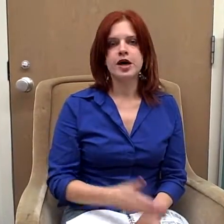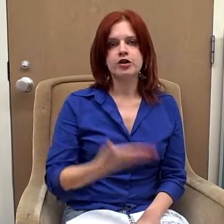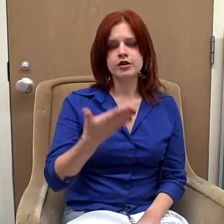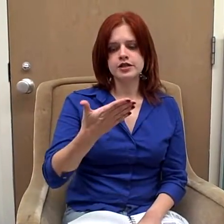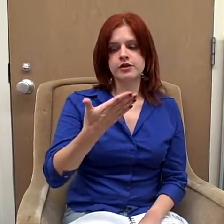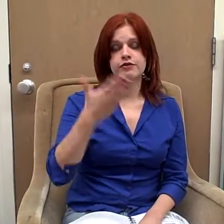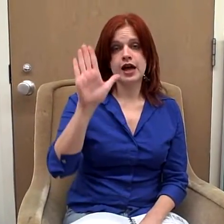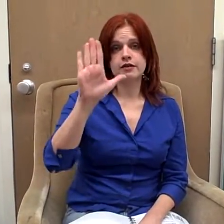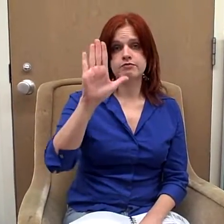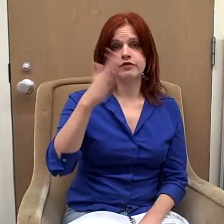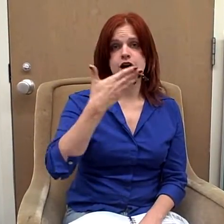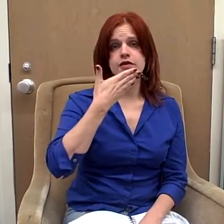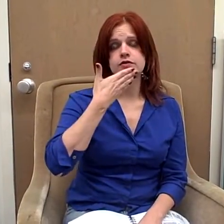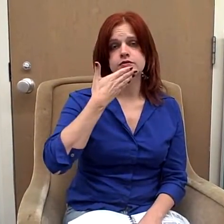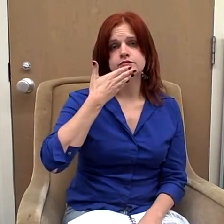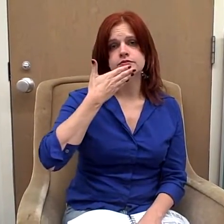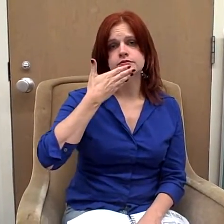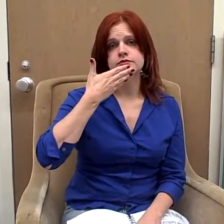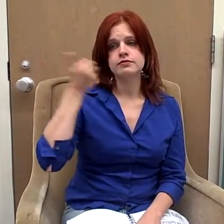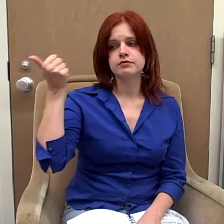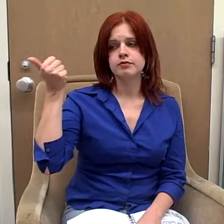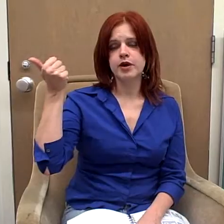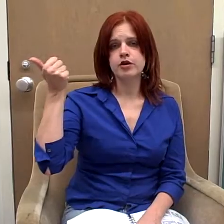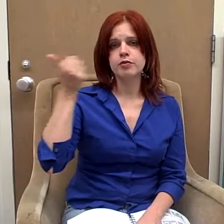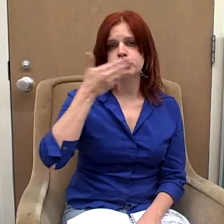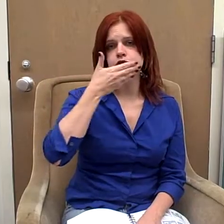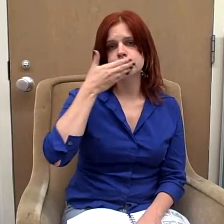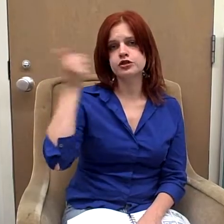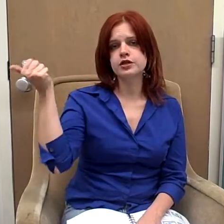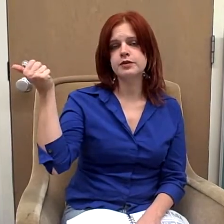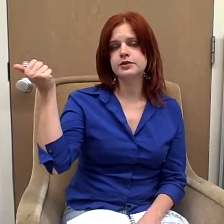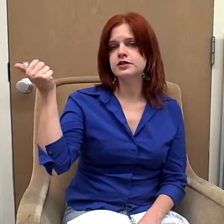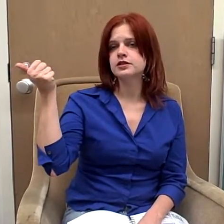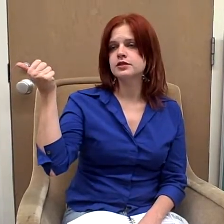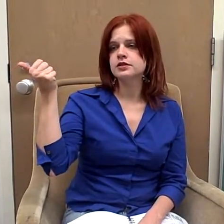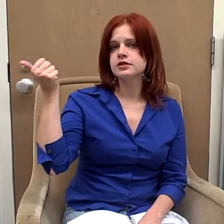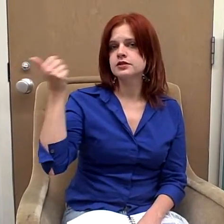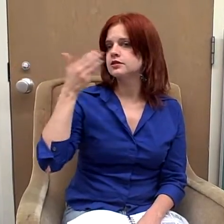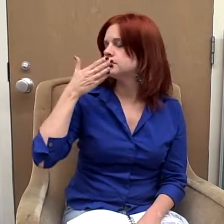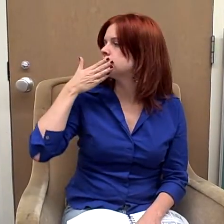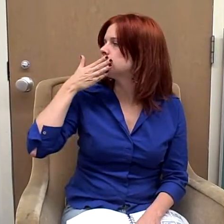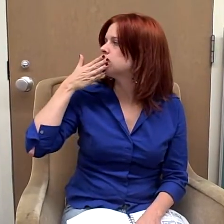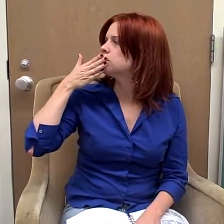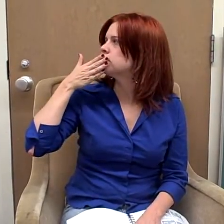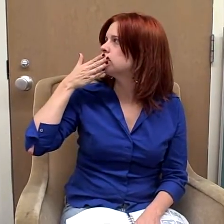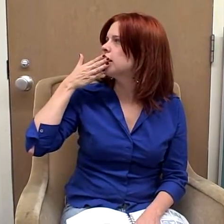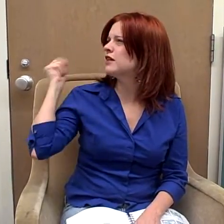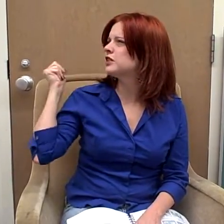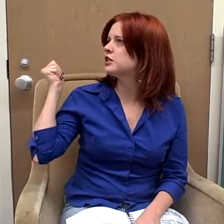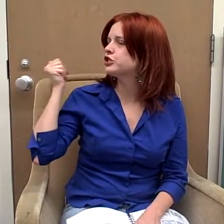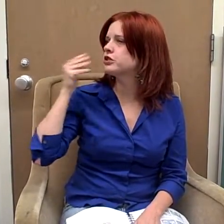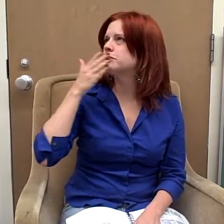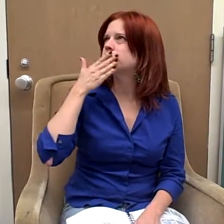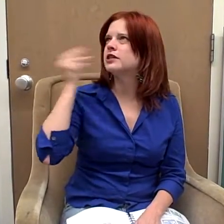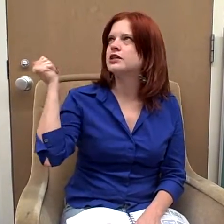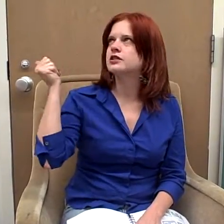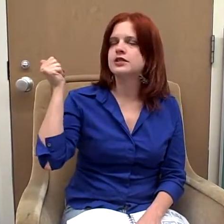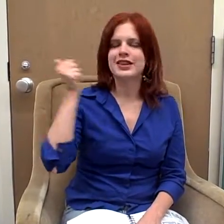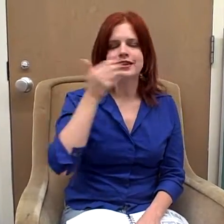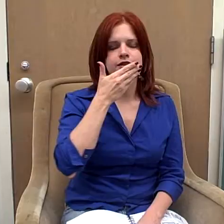Better is a flat 5. Better. Pulls across your lips. Doesn't have to touch your lips. Mine does, I think, a little